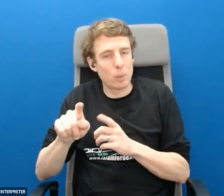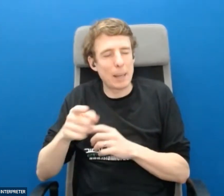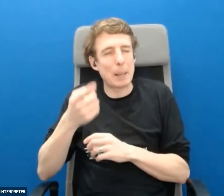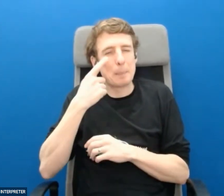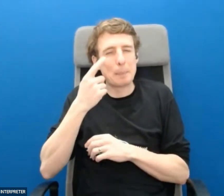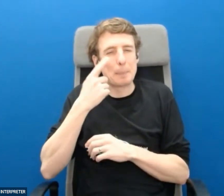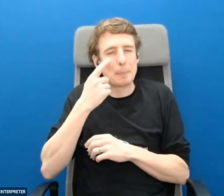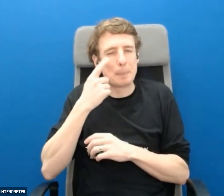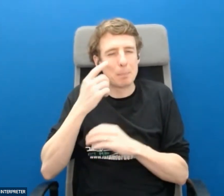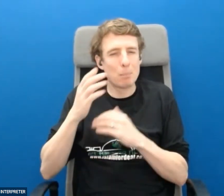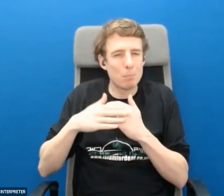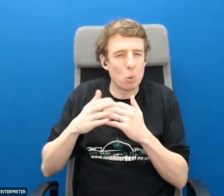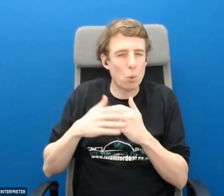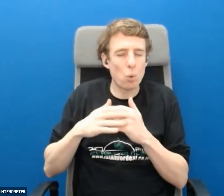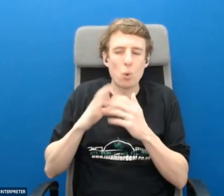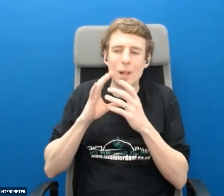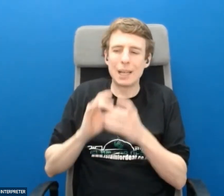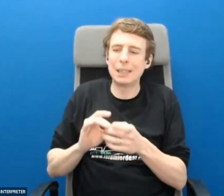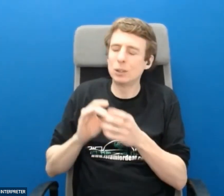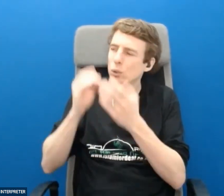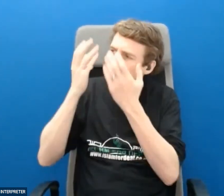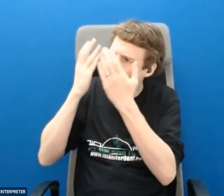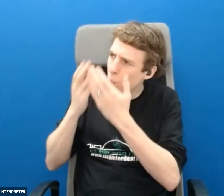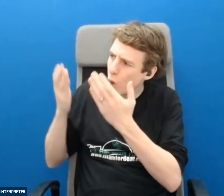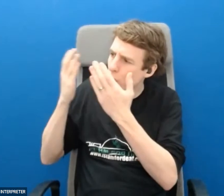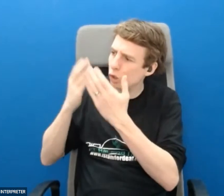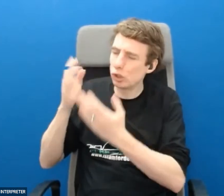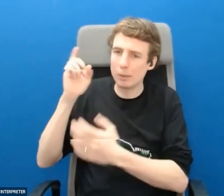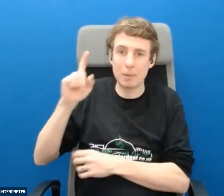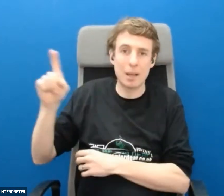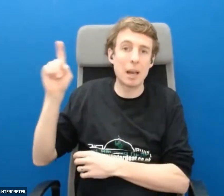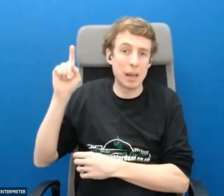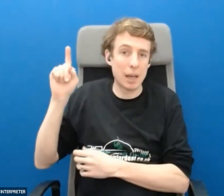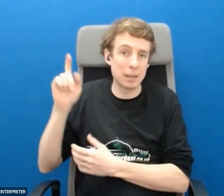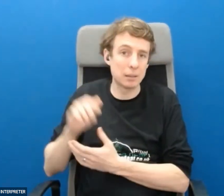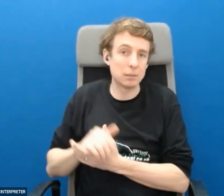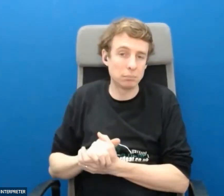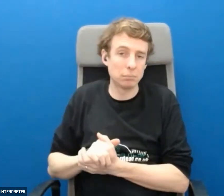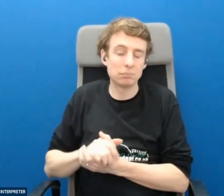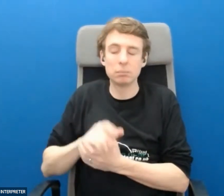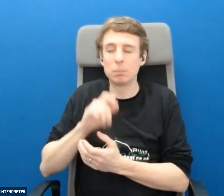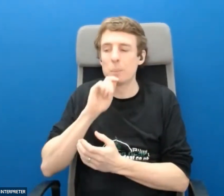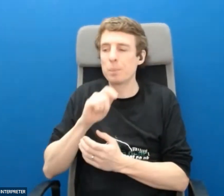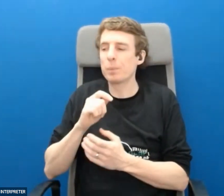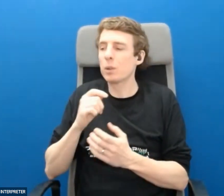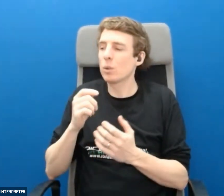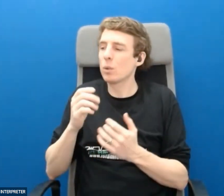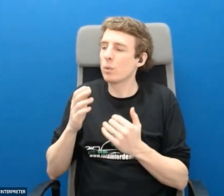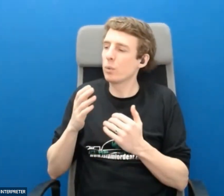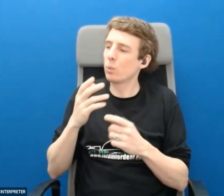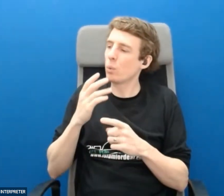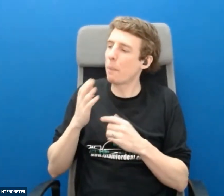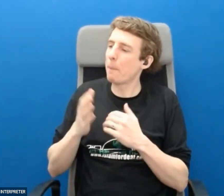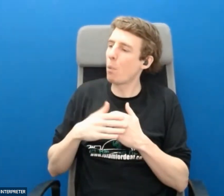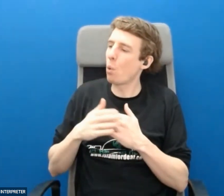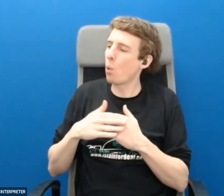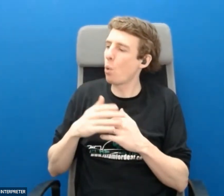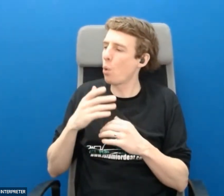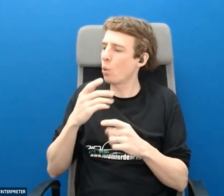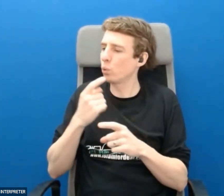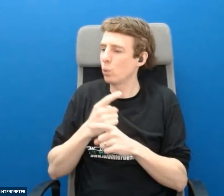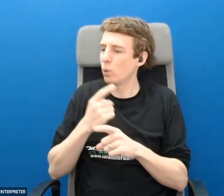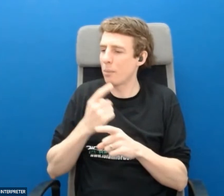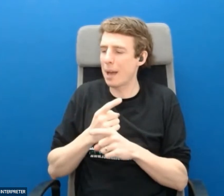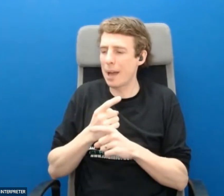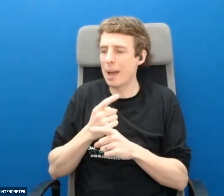Allah, and we'll go on to the final category of Tawheed, or making Allah